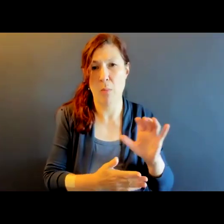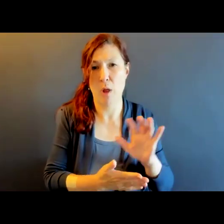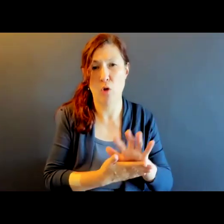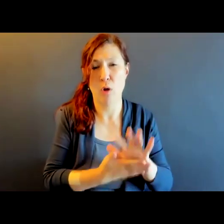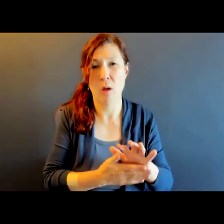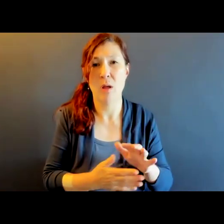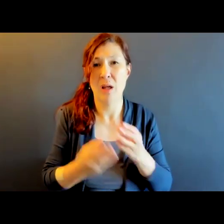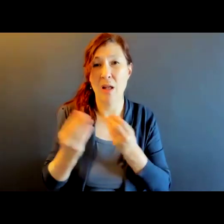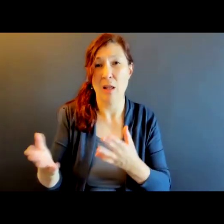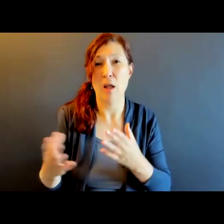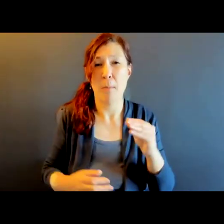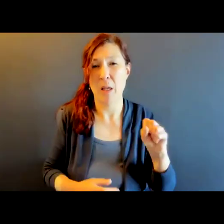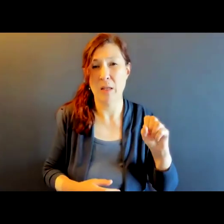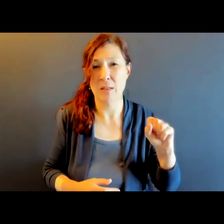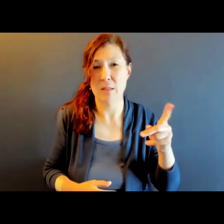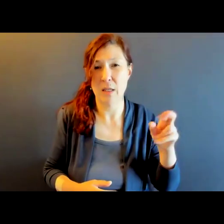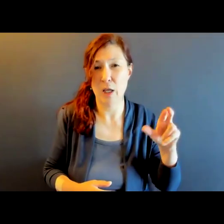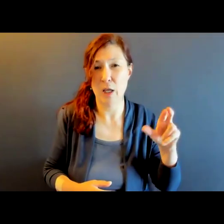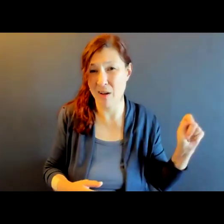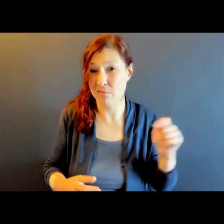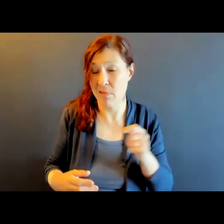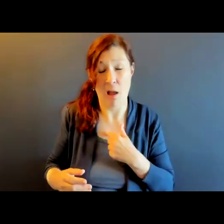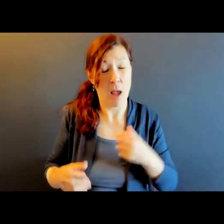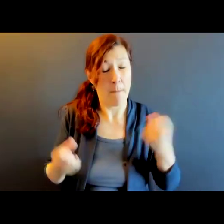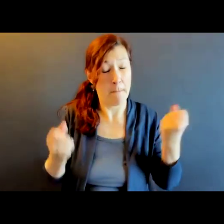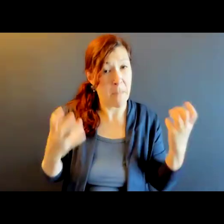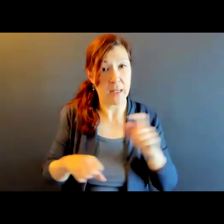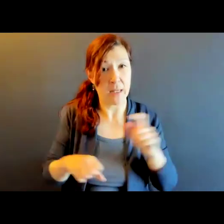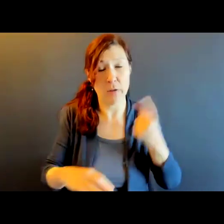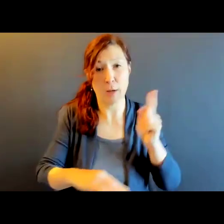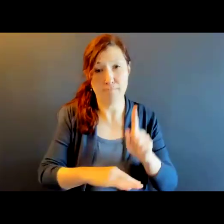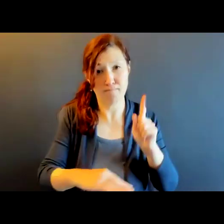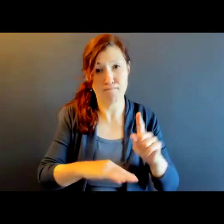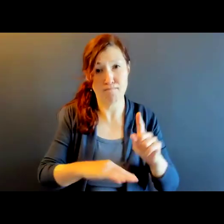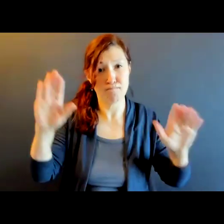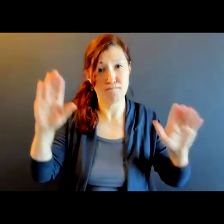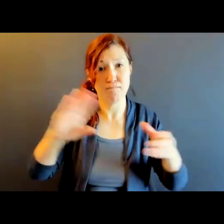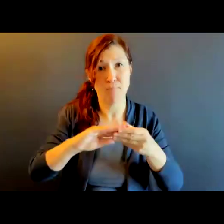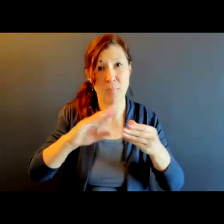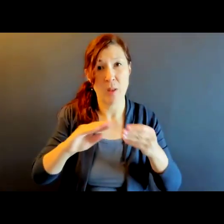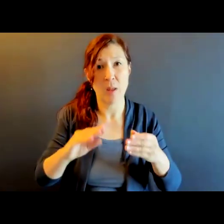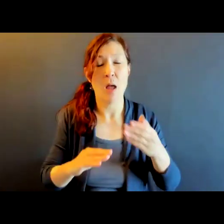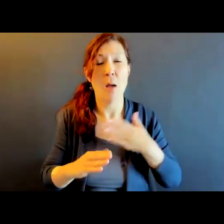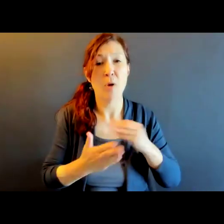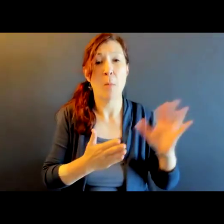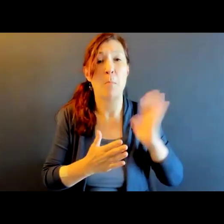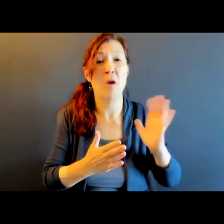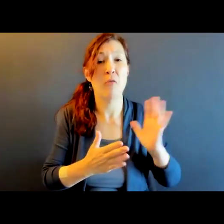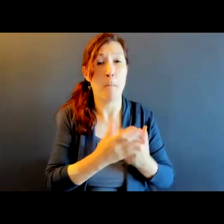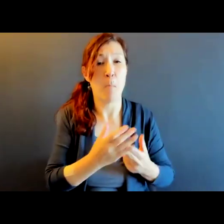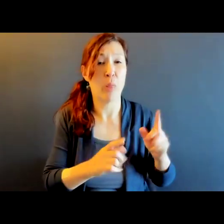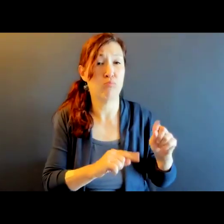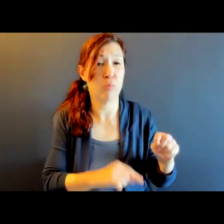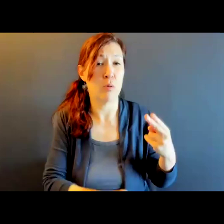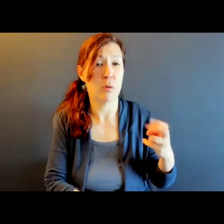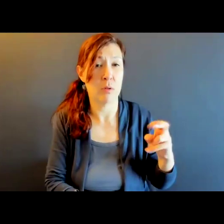bit of recap. I've testified very many times before the school committee. My students were both at the Henderson School. It was a place that